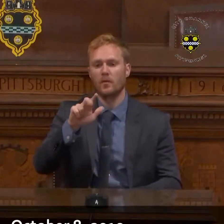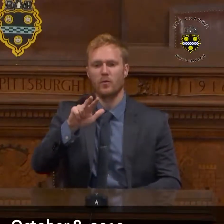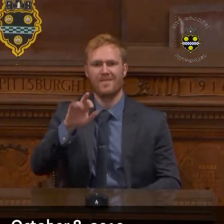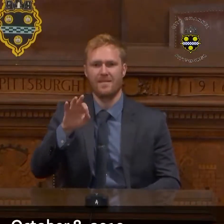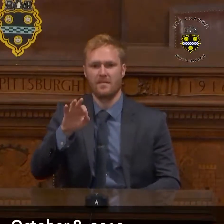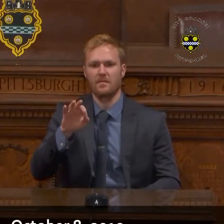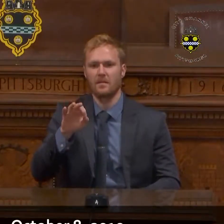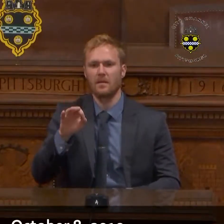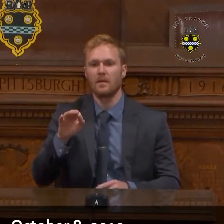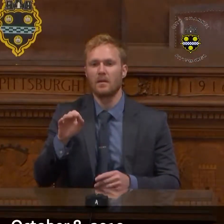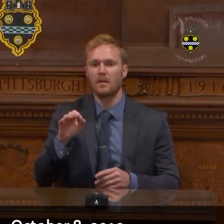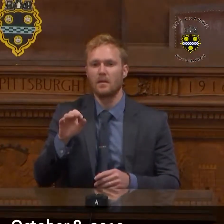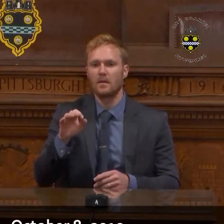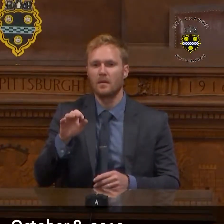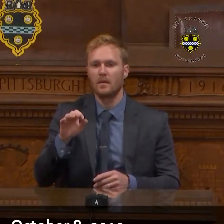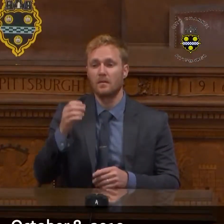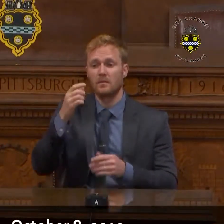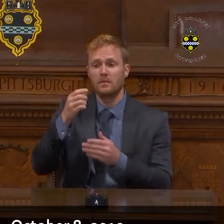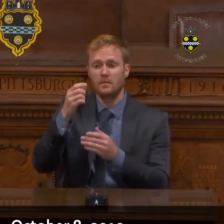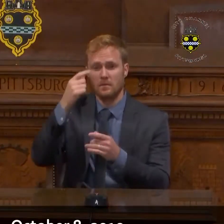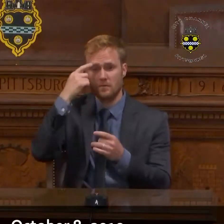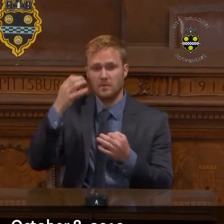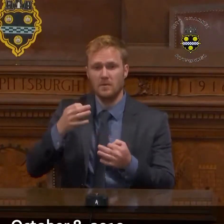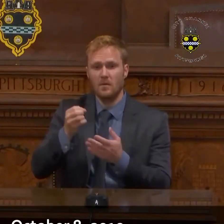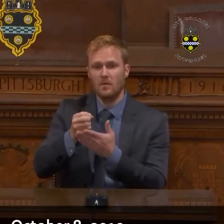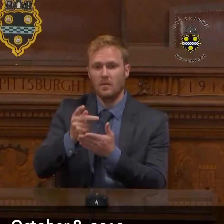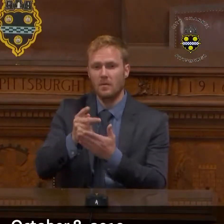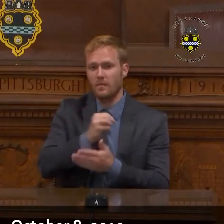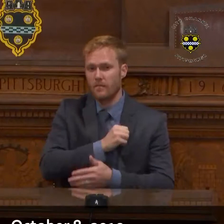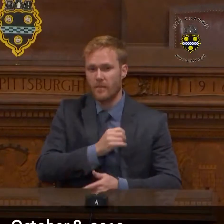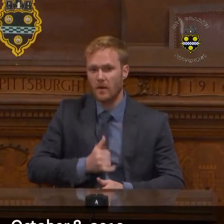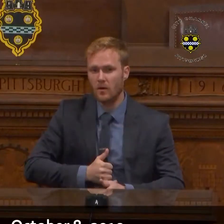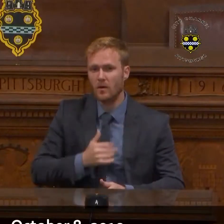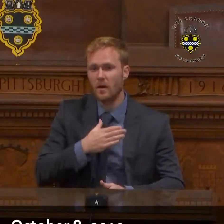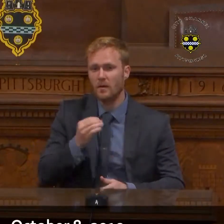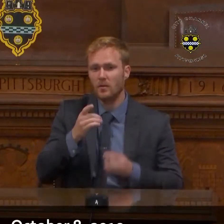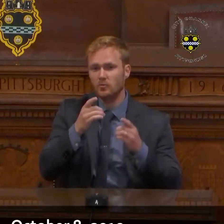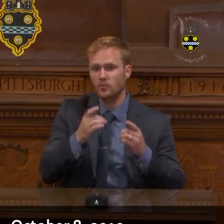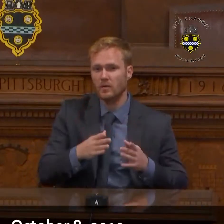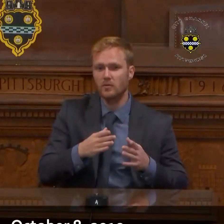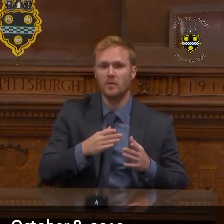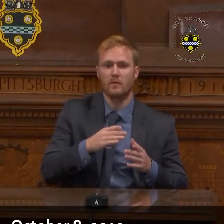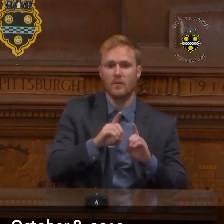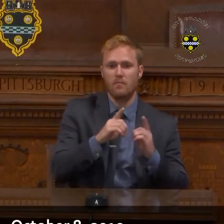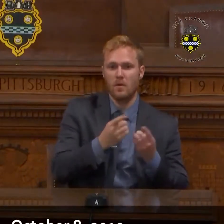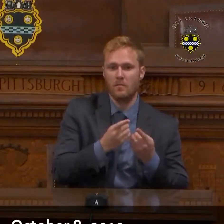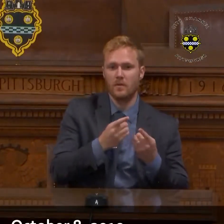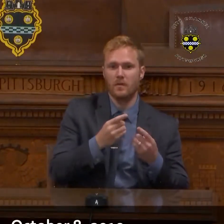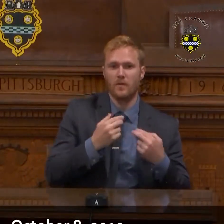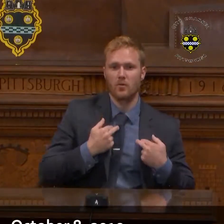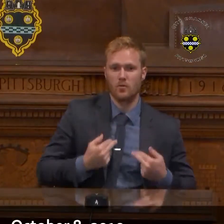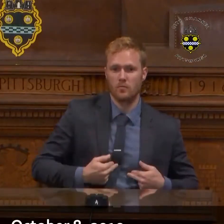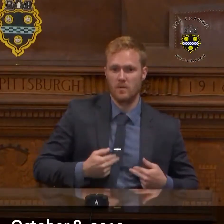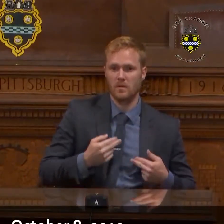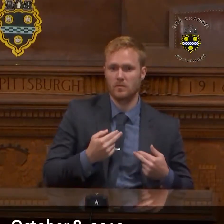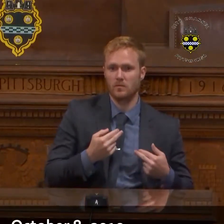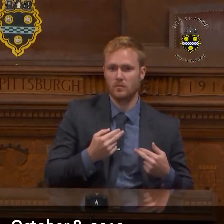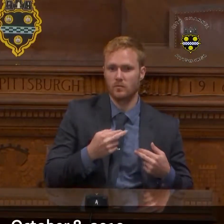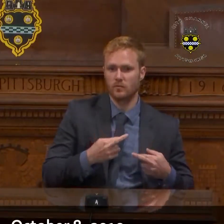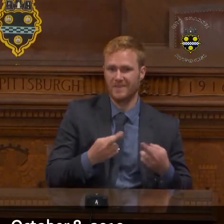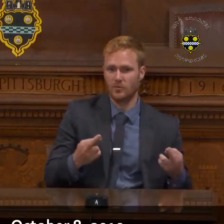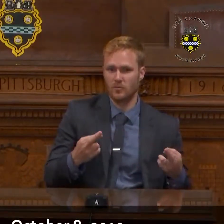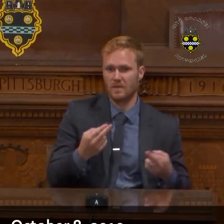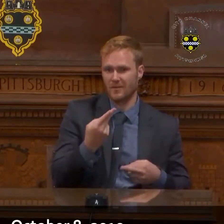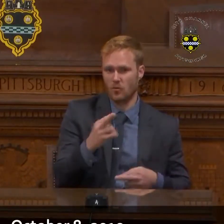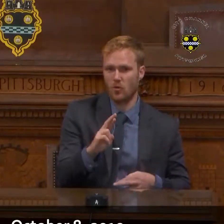2139, Resolution authorizing the mayor and the director of the Department of Human Resources and Civil